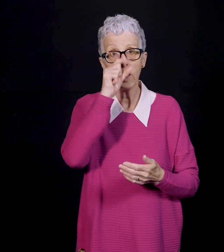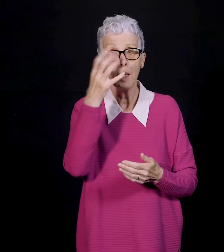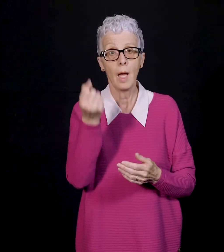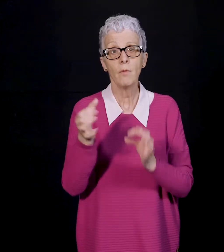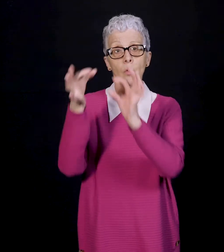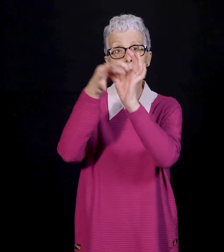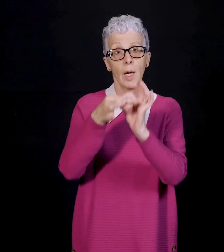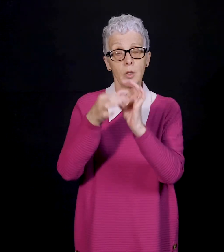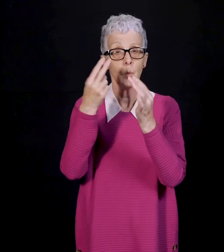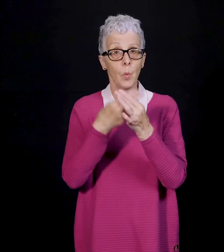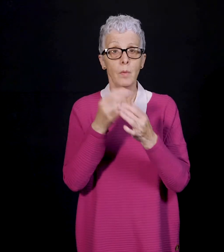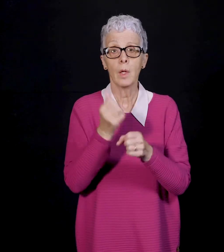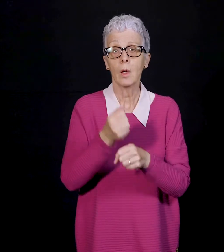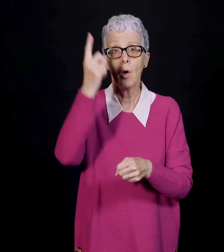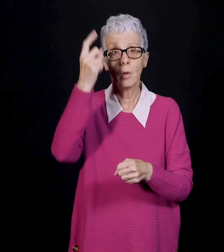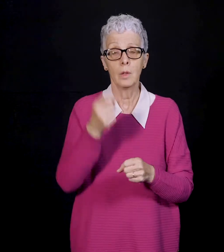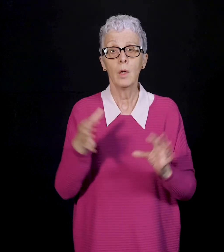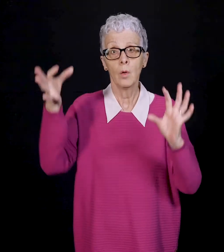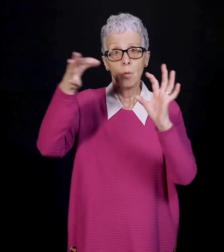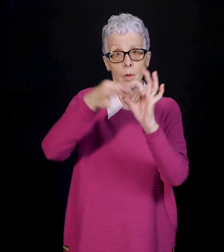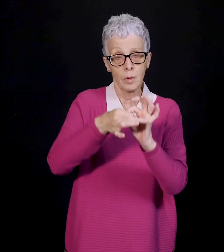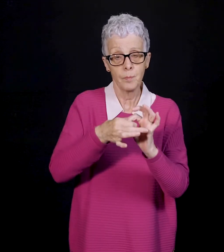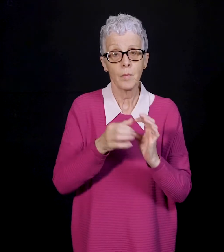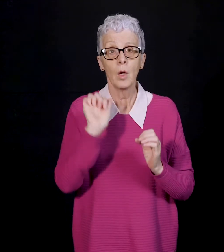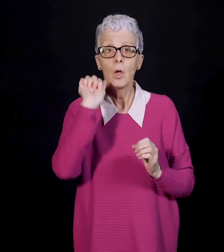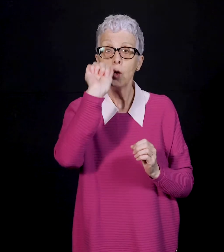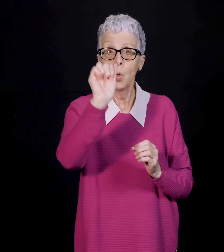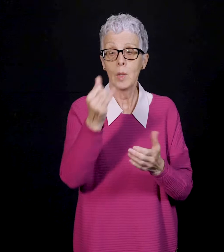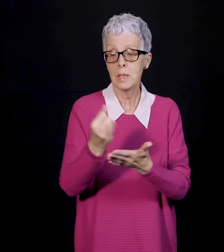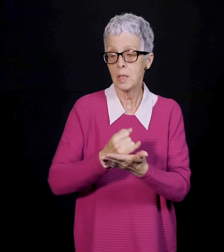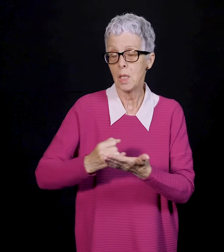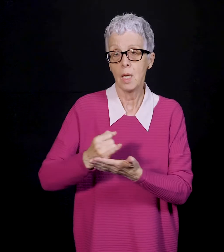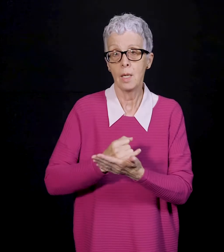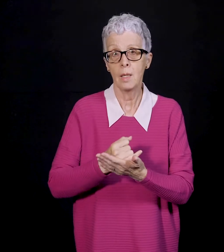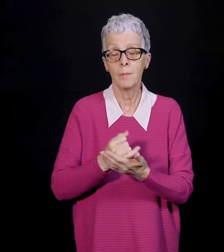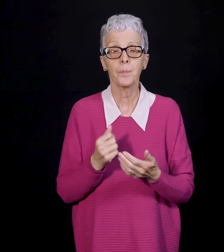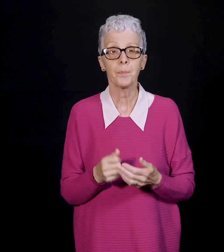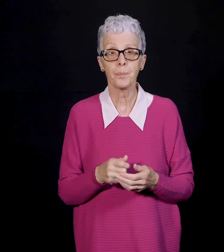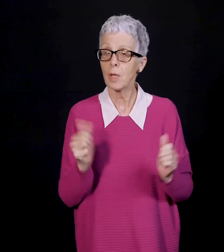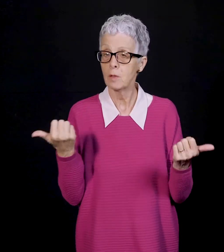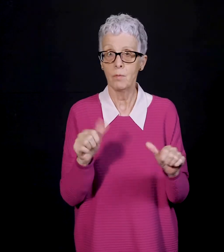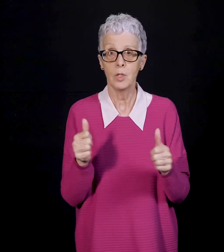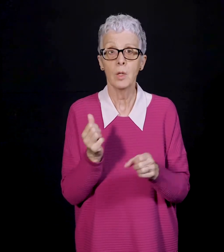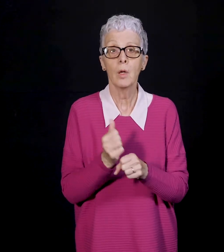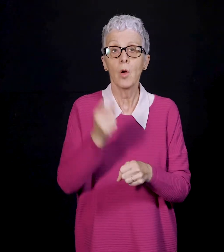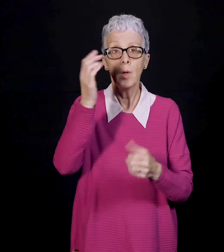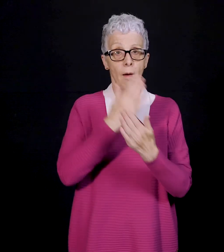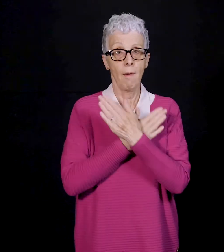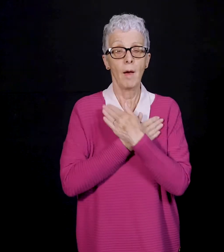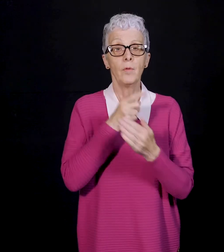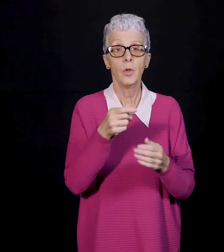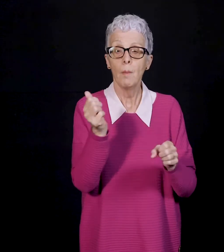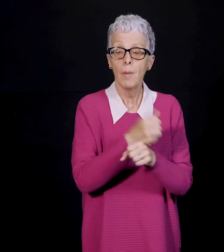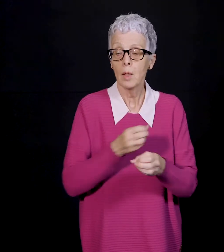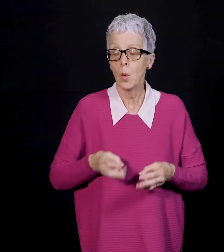with God, so that you could be reconciled, so that your sin could be atoned for. You see, God loves you, and God has made a way